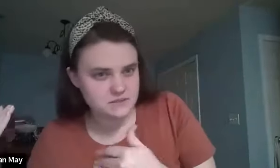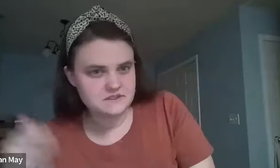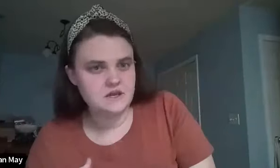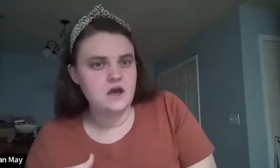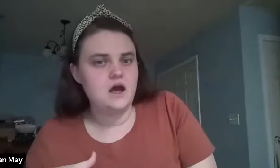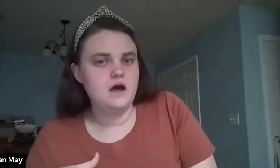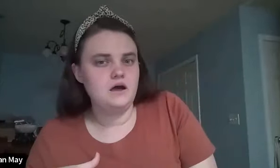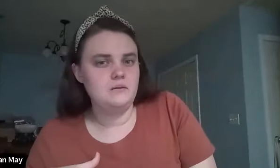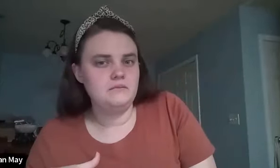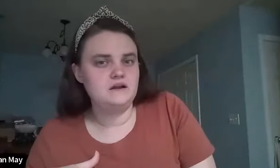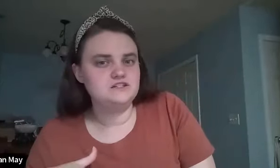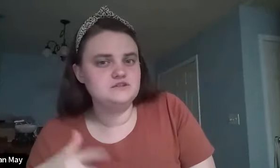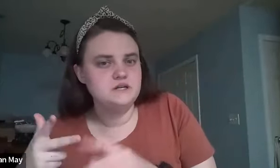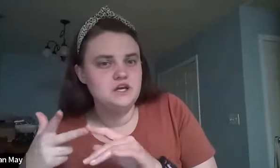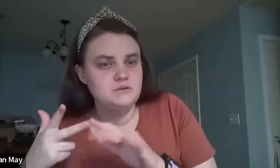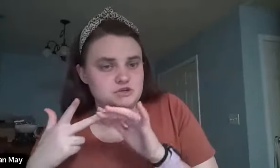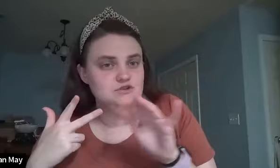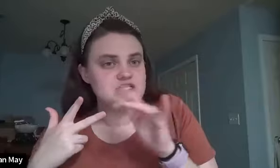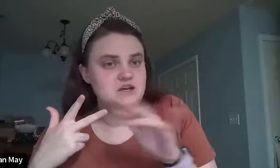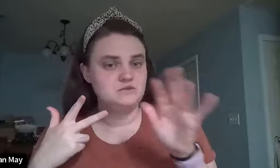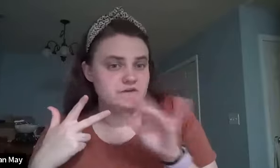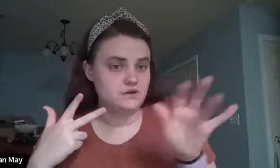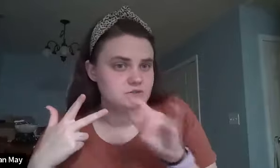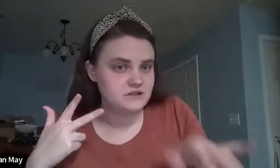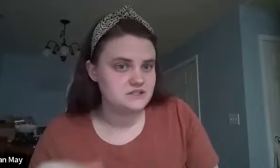types. It also is pretty good about showing you just how you would finger spell it too.